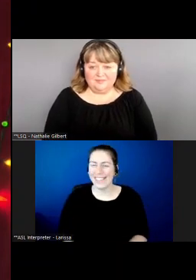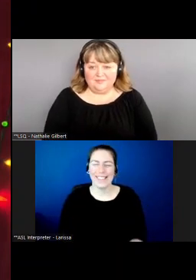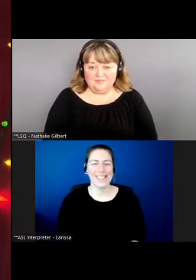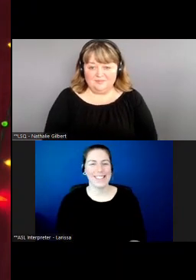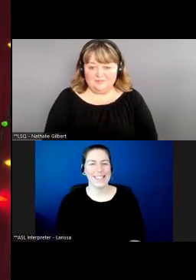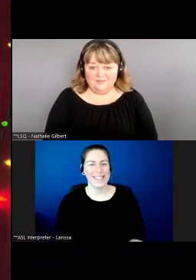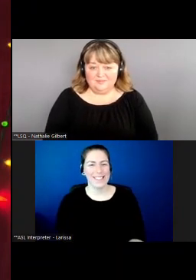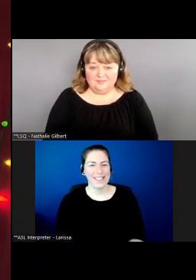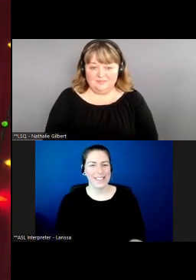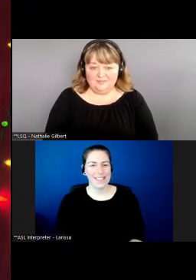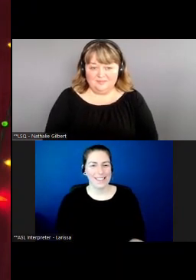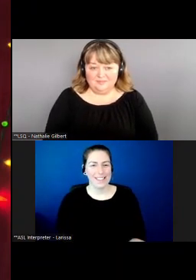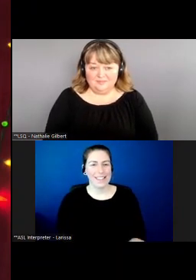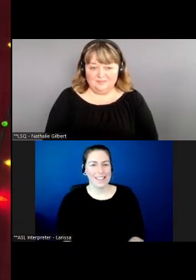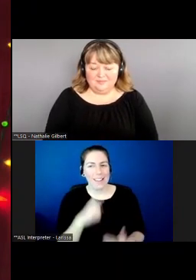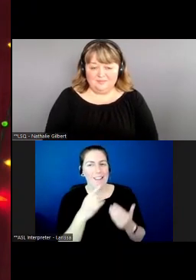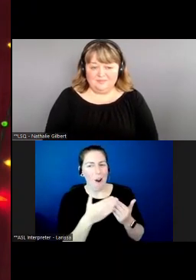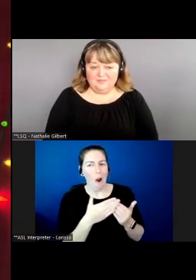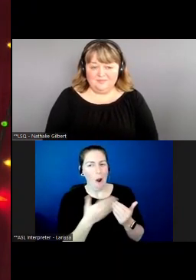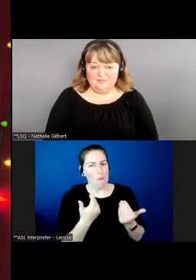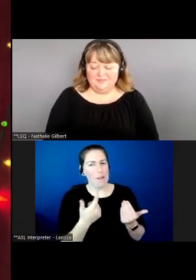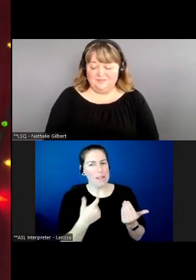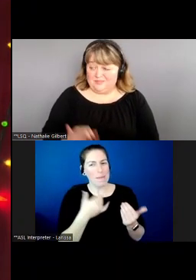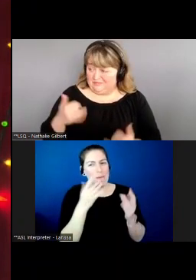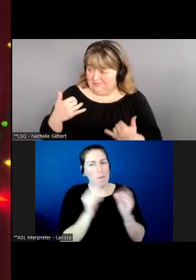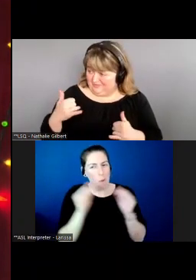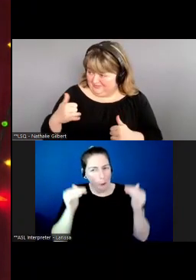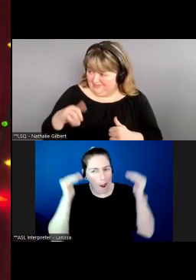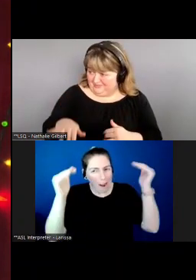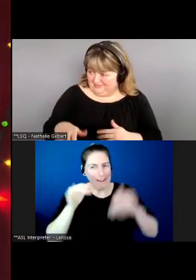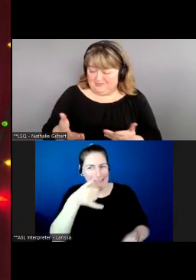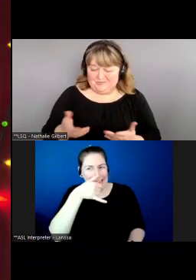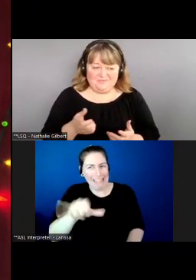Almost. I like it pretty silly. Yeah.